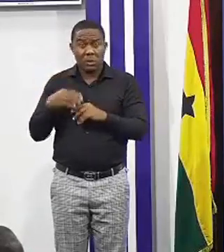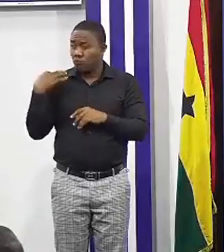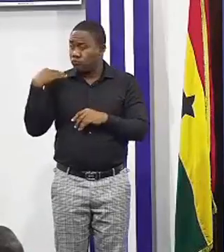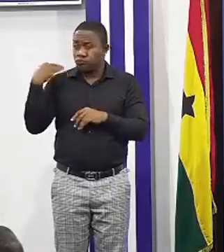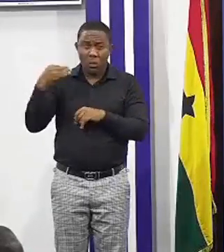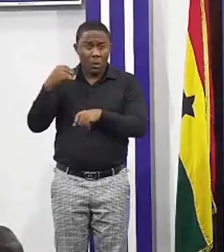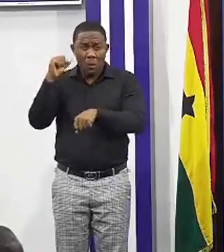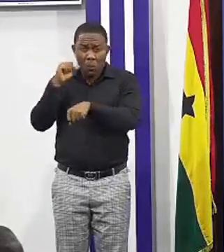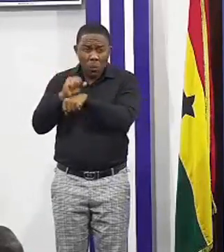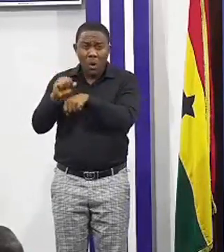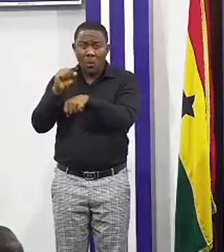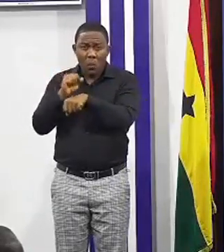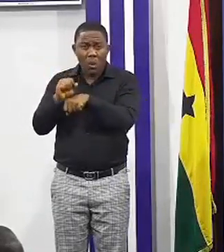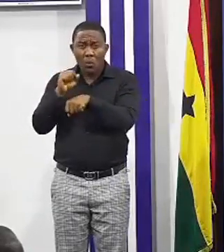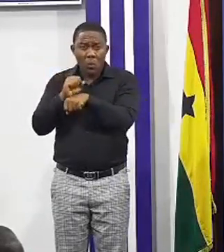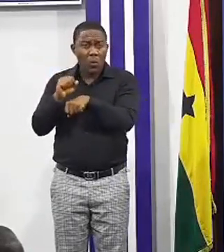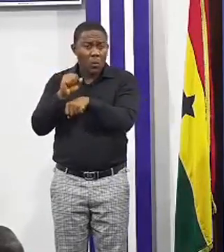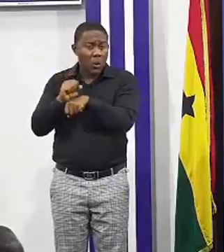tirelessly to